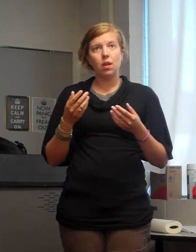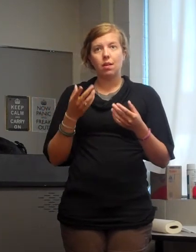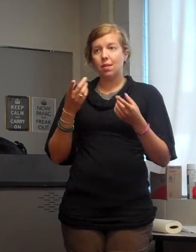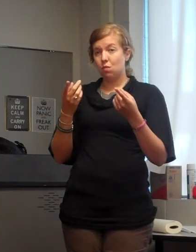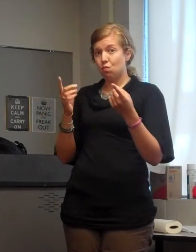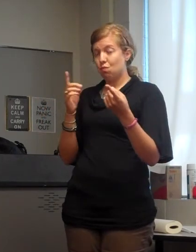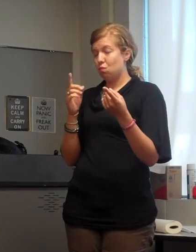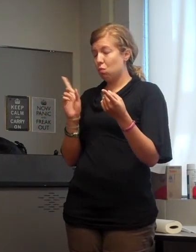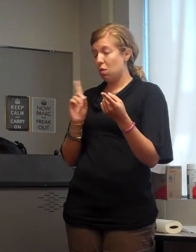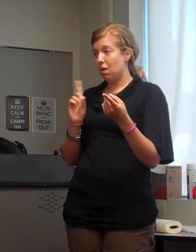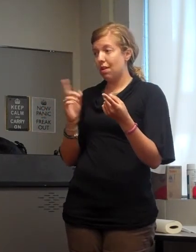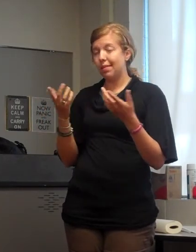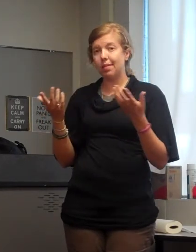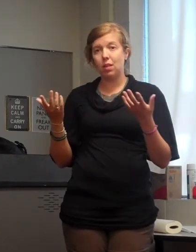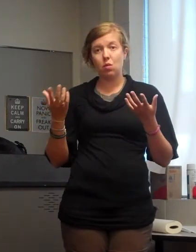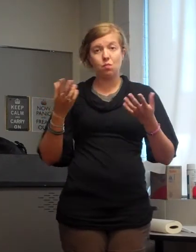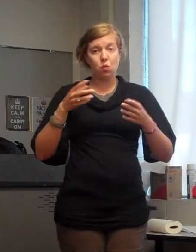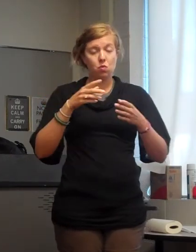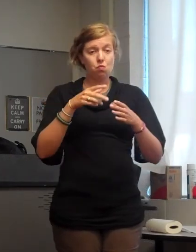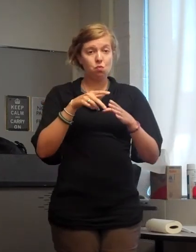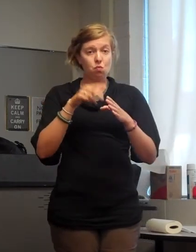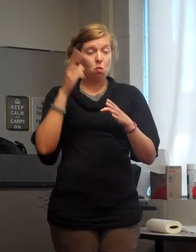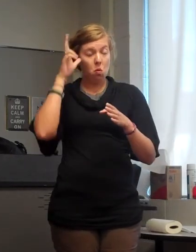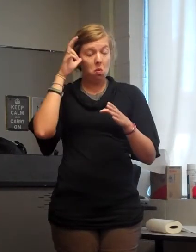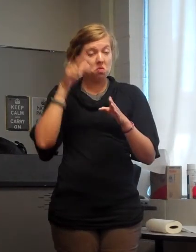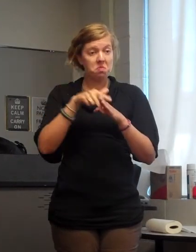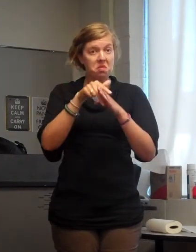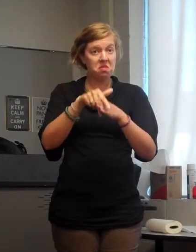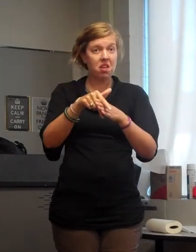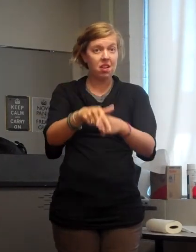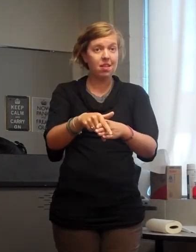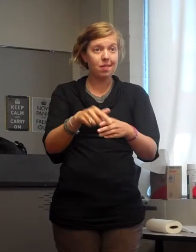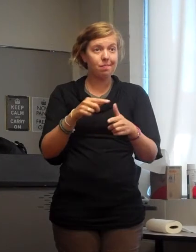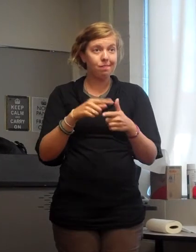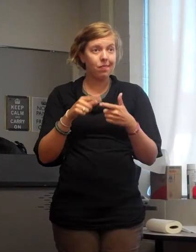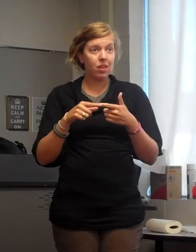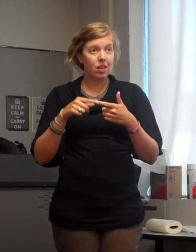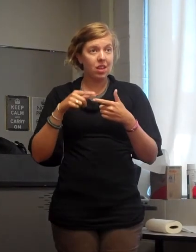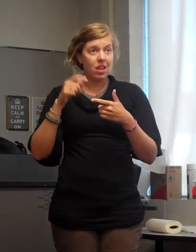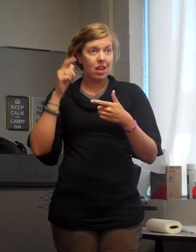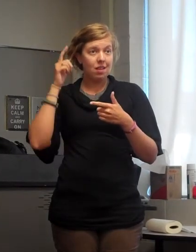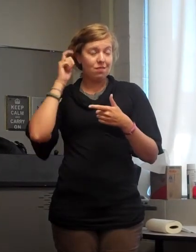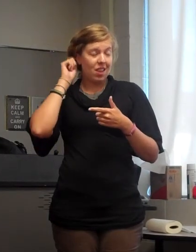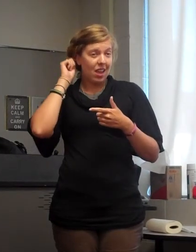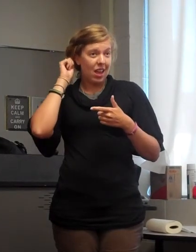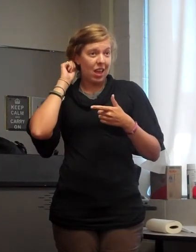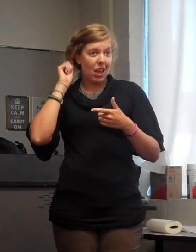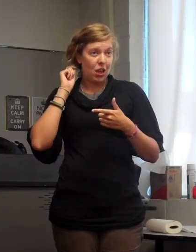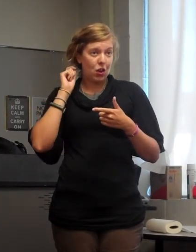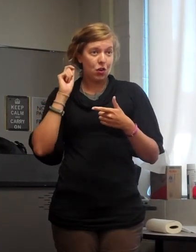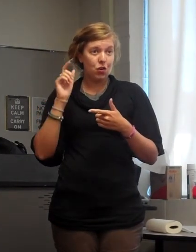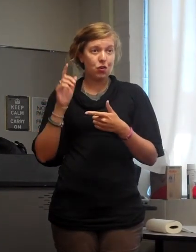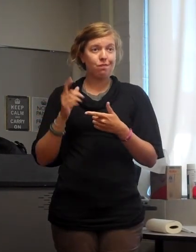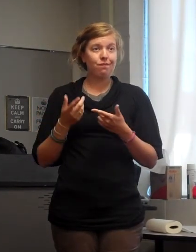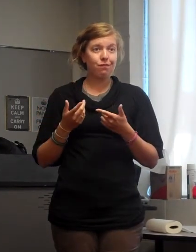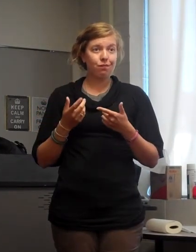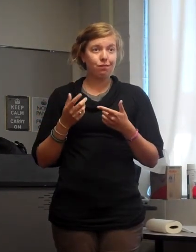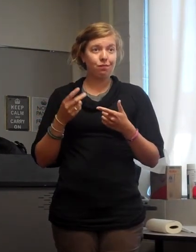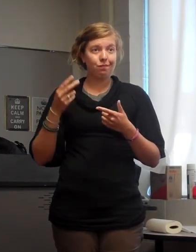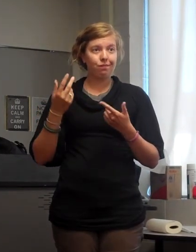stuff. My hairdresser gives me a discount if I pay cash. Because I don't know if she doesn't claim it or, I mean, I don't know,